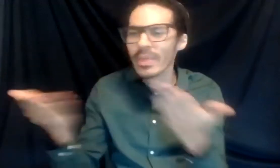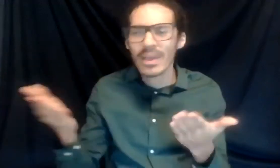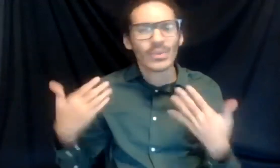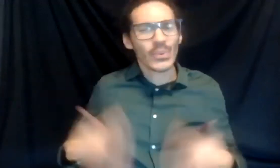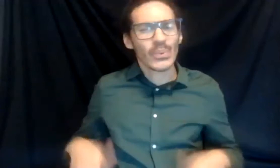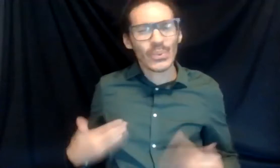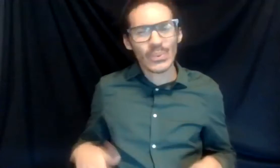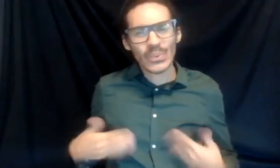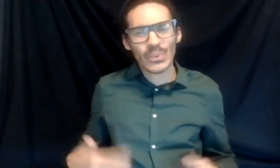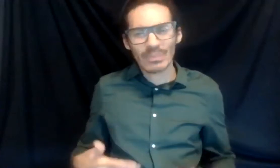Thank you.